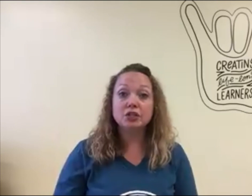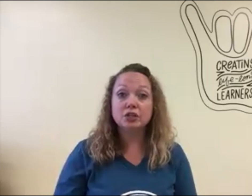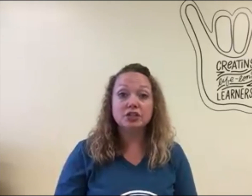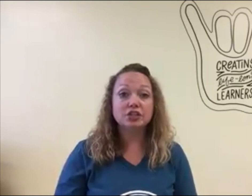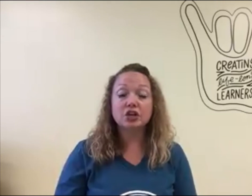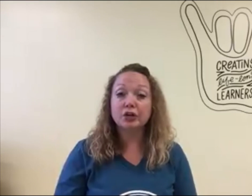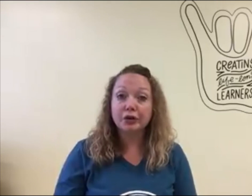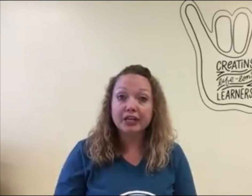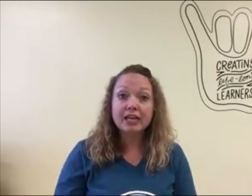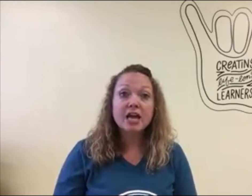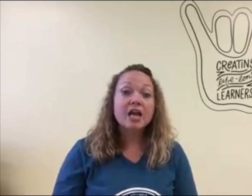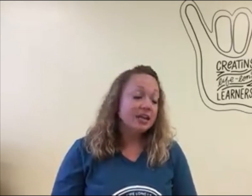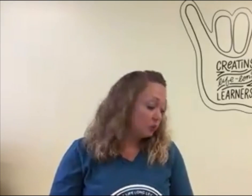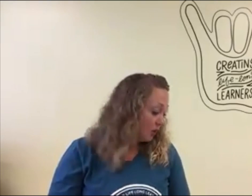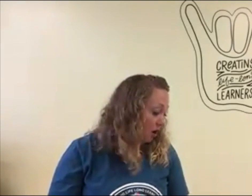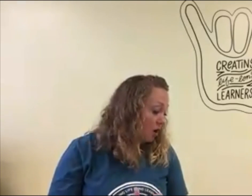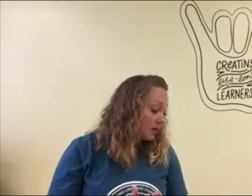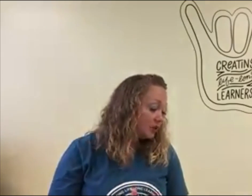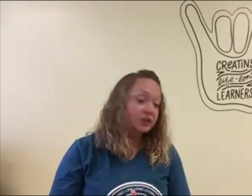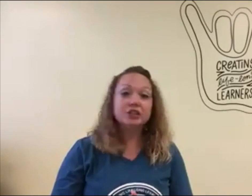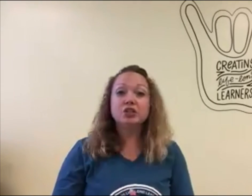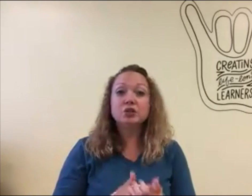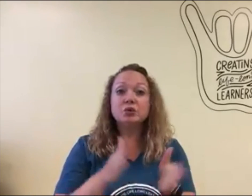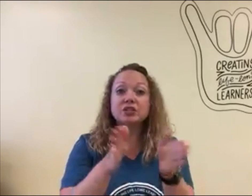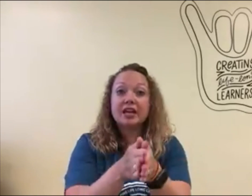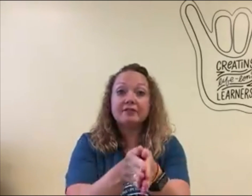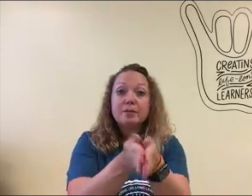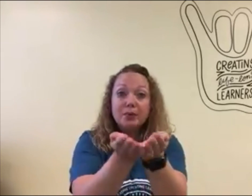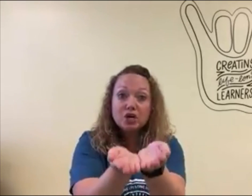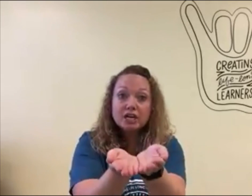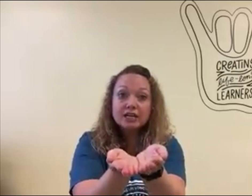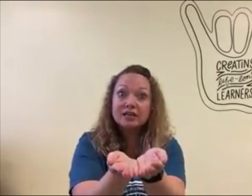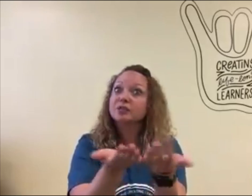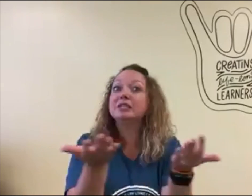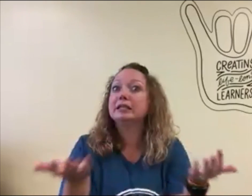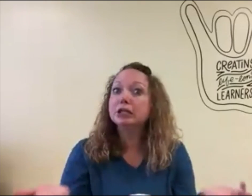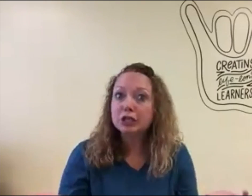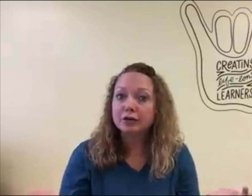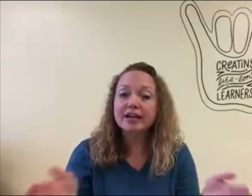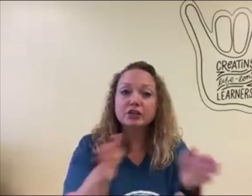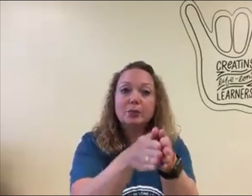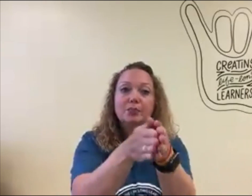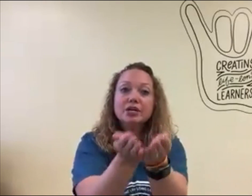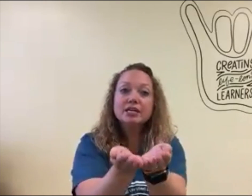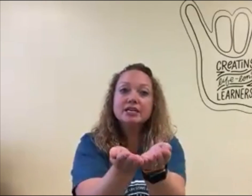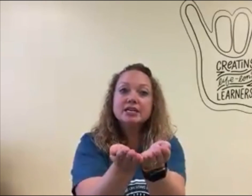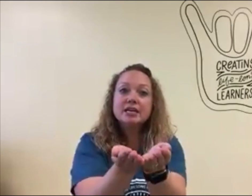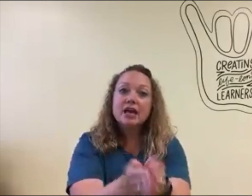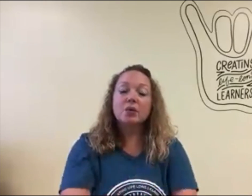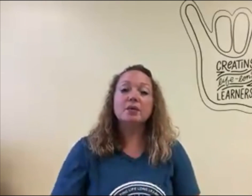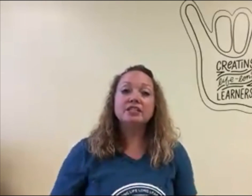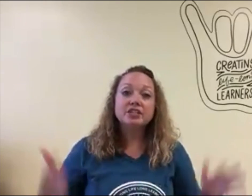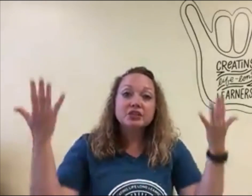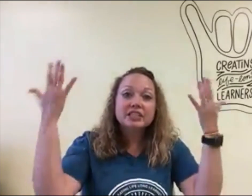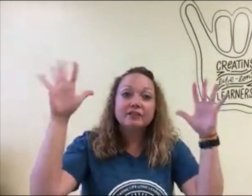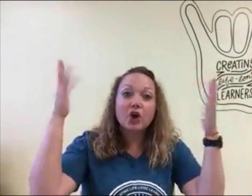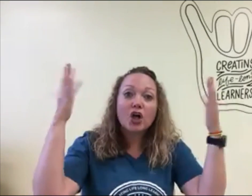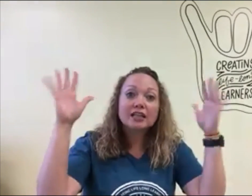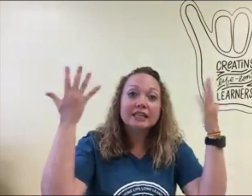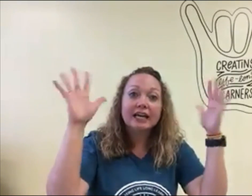learning, is we are always going to do the sign for book, because we sing our song, right? So book. We're always gonna do the sign for all done, the sign